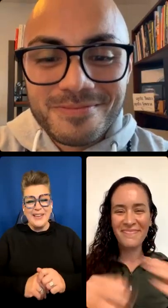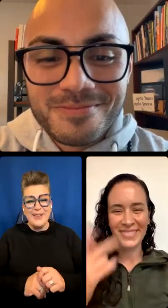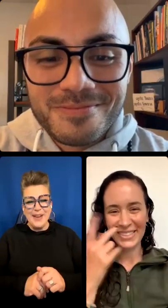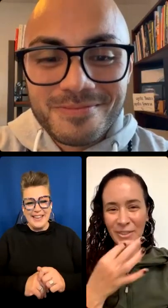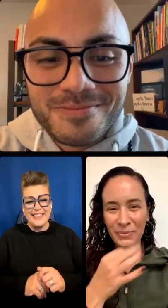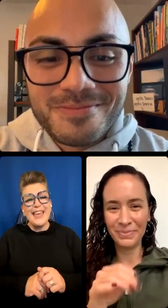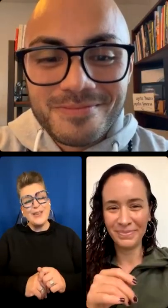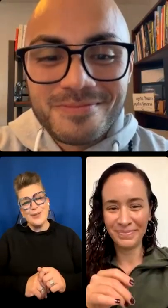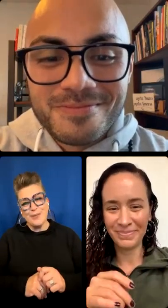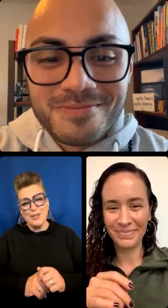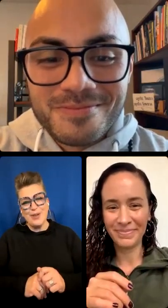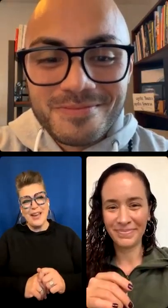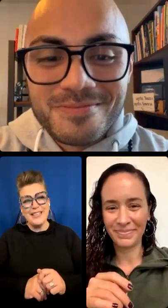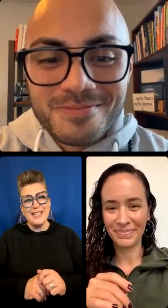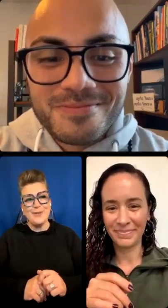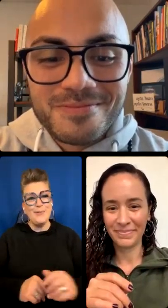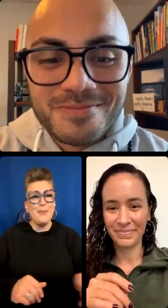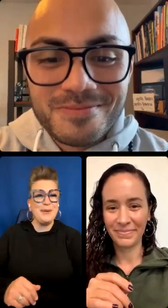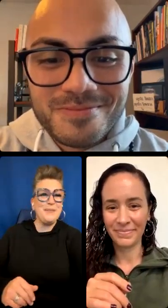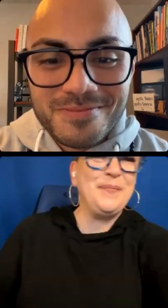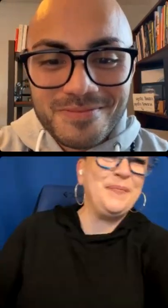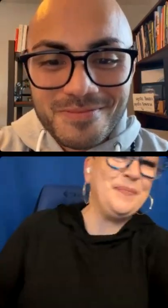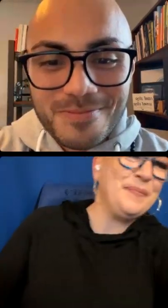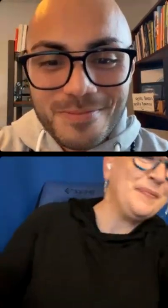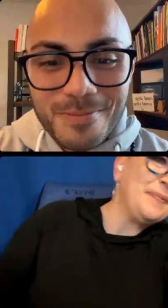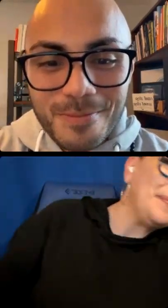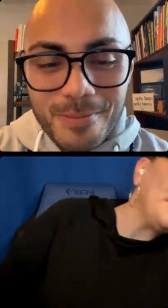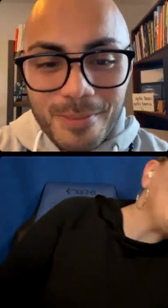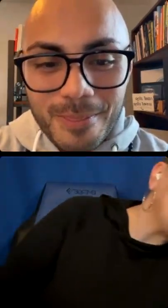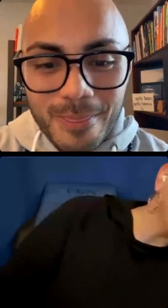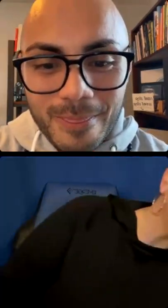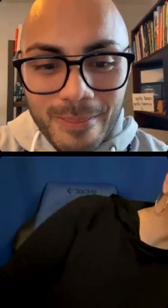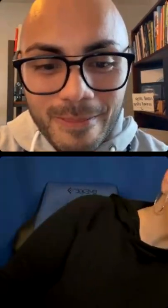Okay, great. Thank you so much, Greg. I'll see you in a moment.